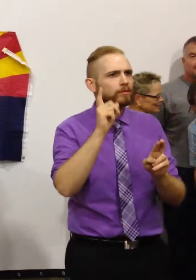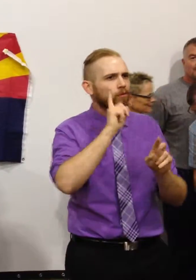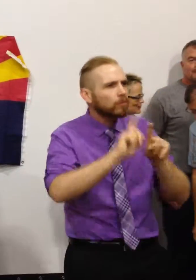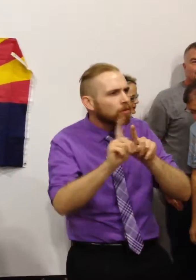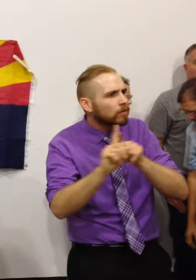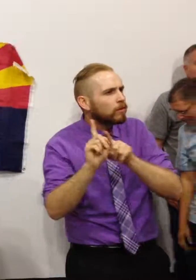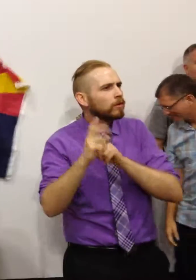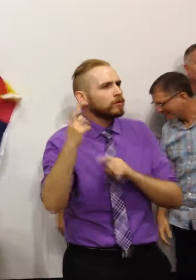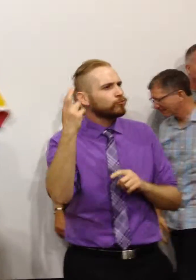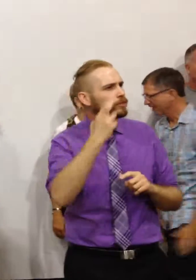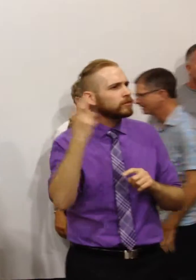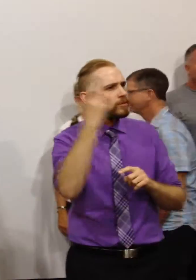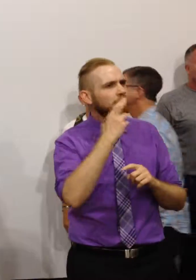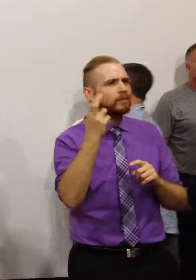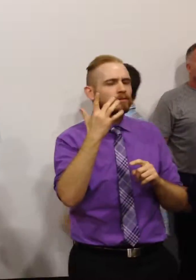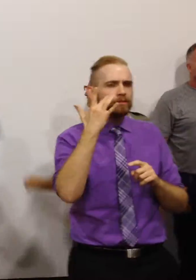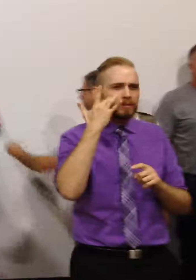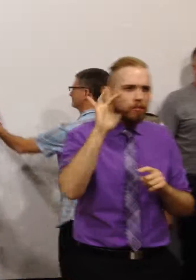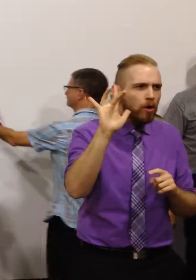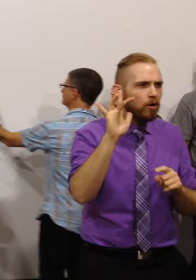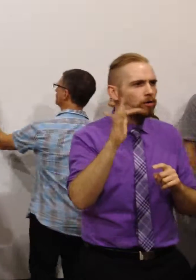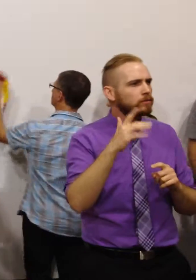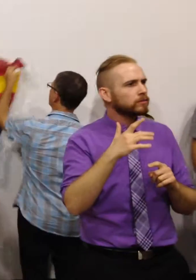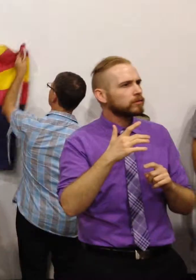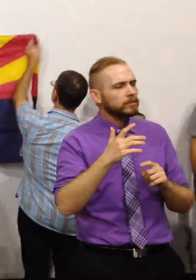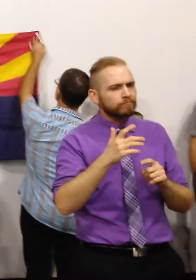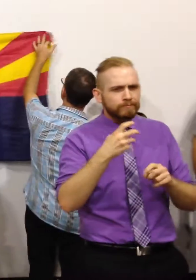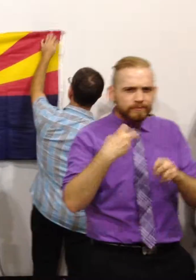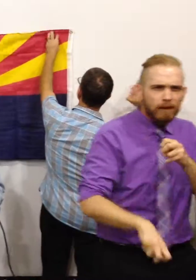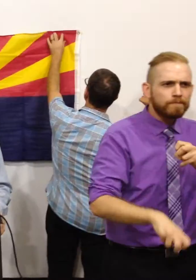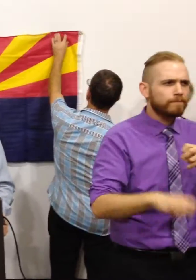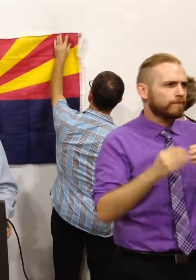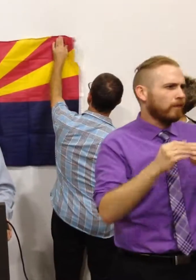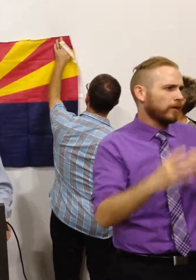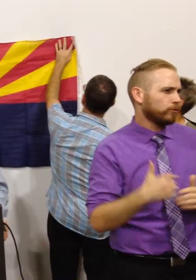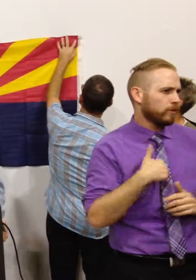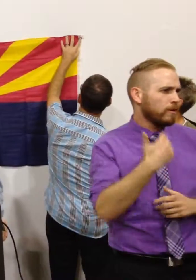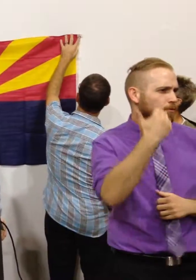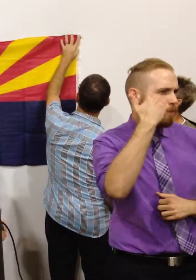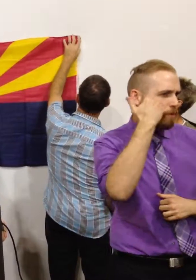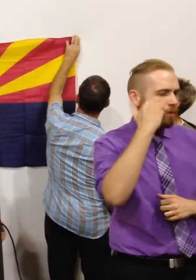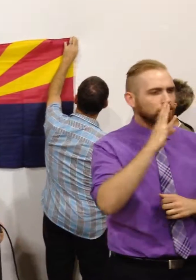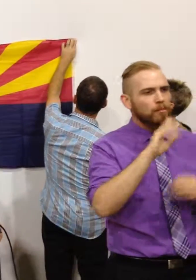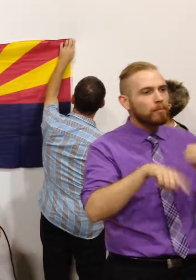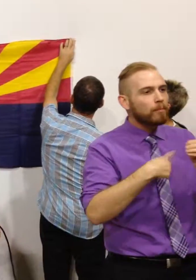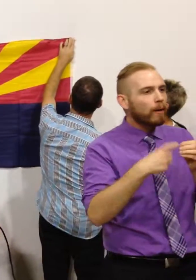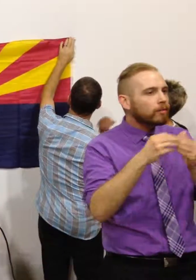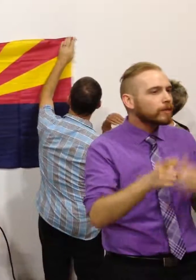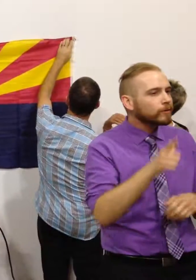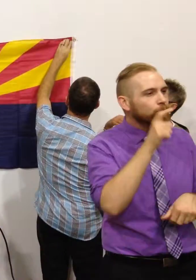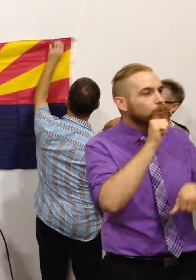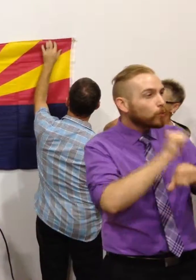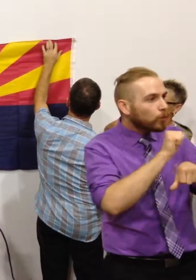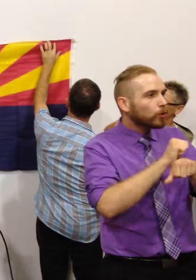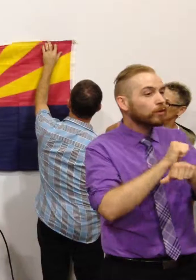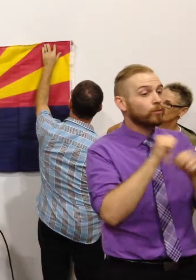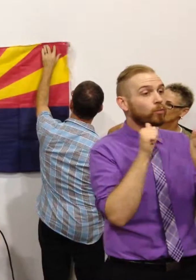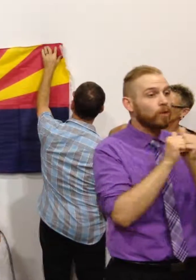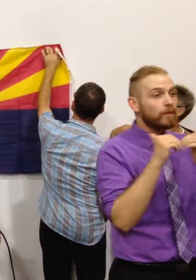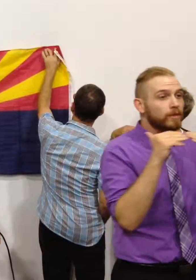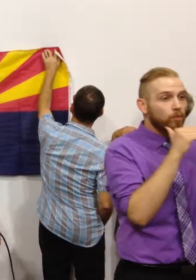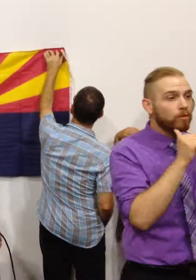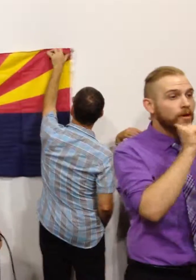most intelligent, strategic, toughest leaders that I know. And we're talking about the leaders who have served Equality